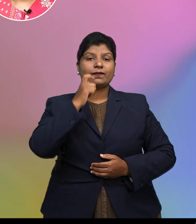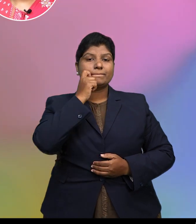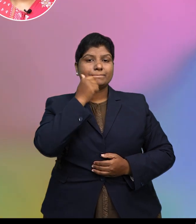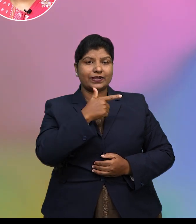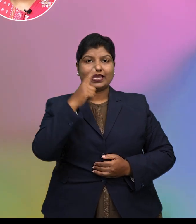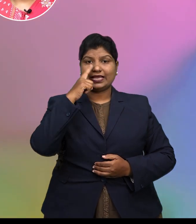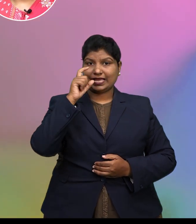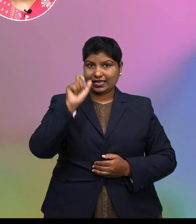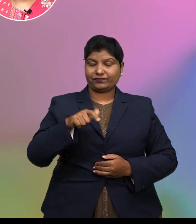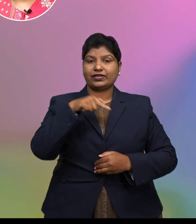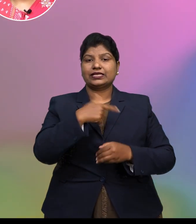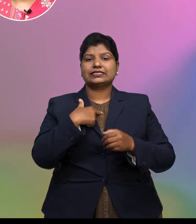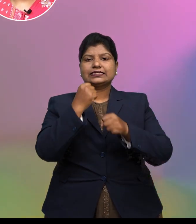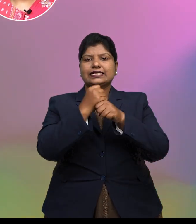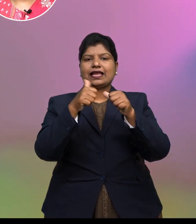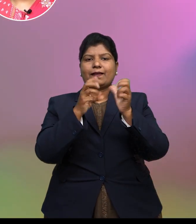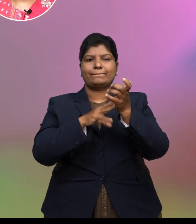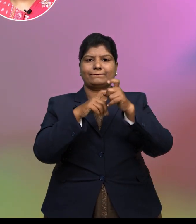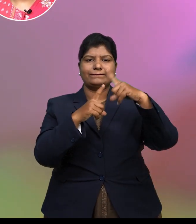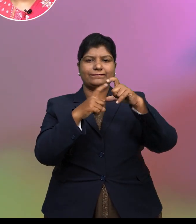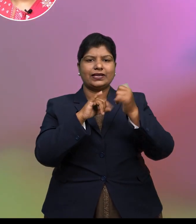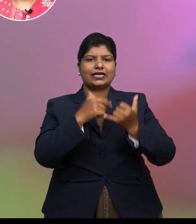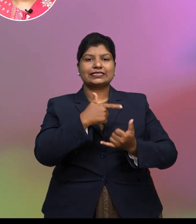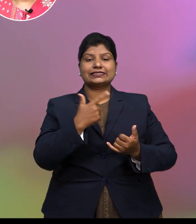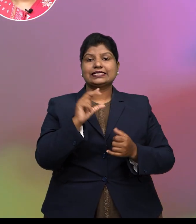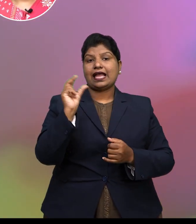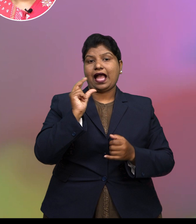male and female gametes,